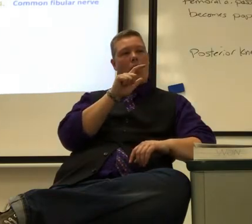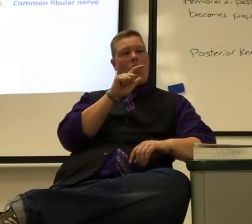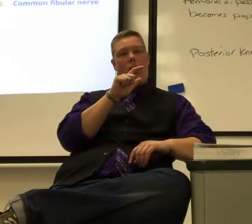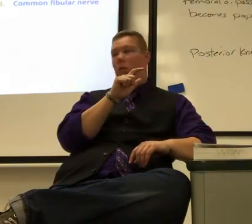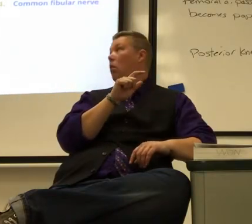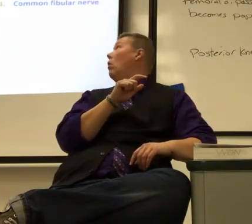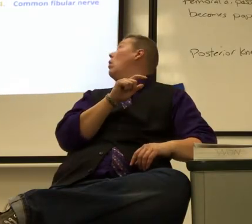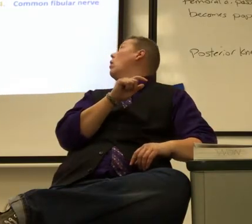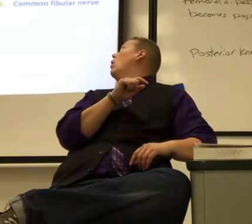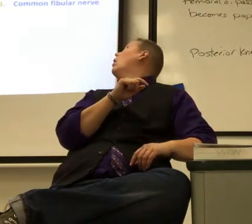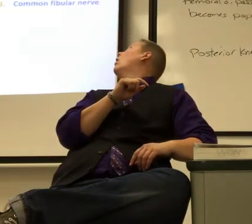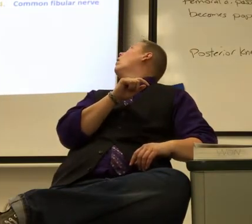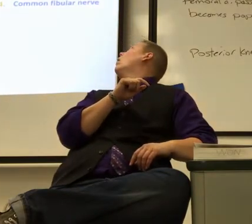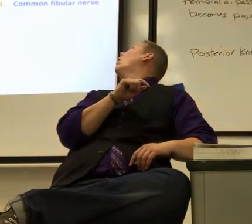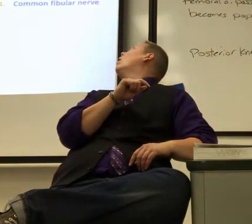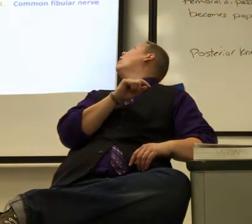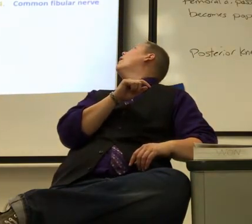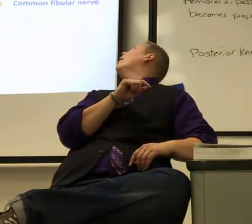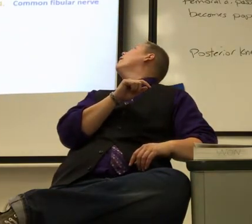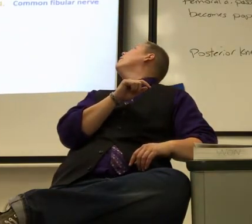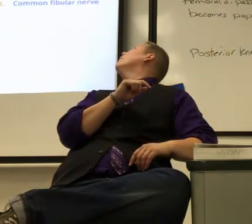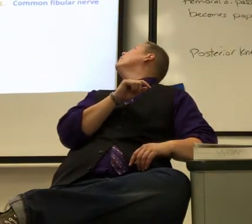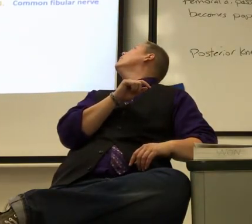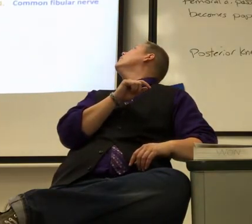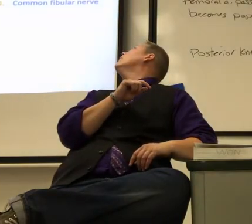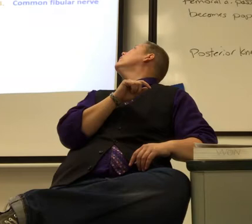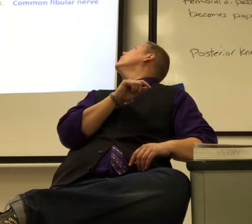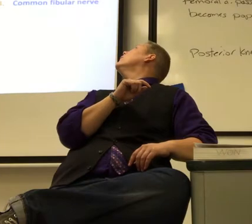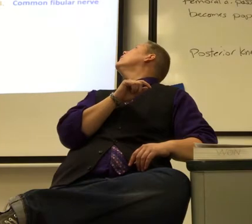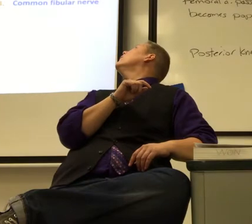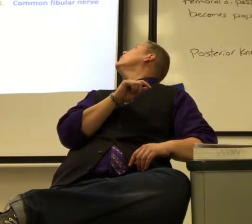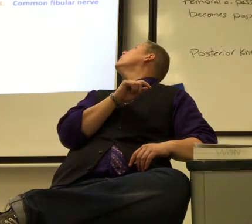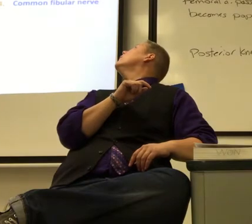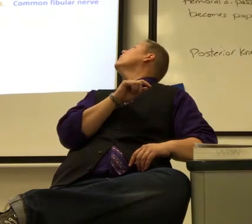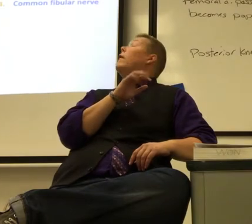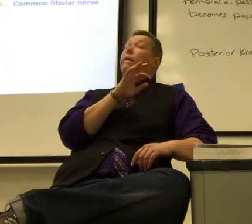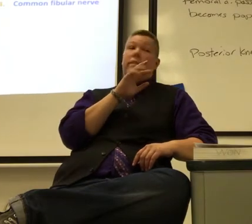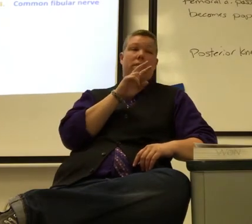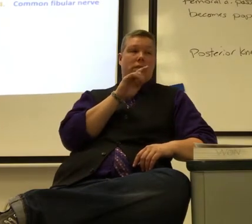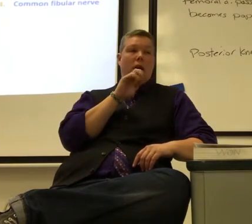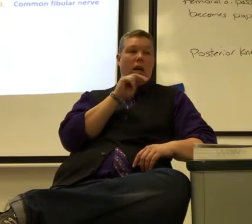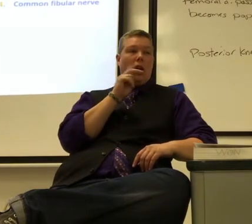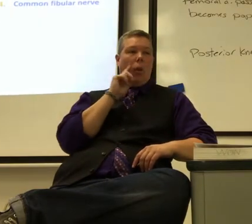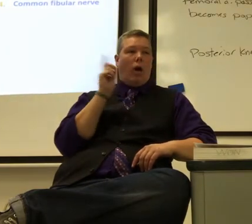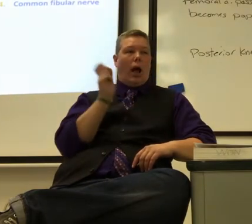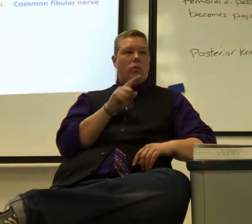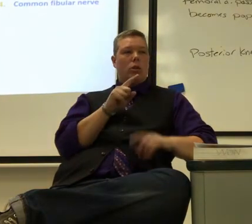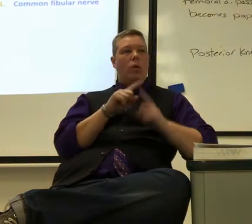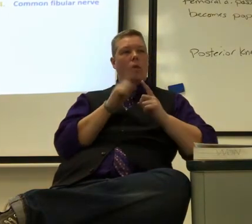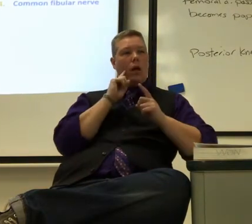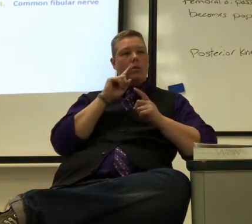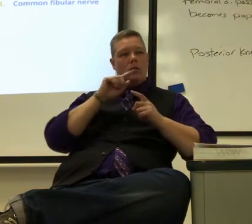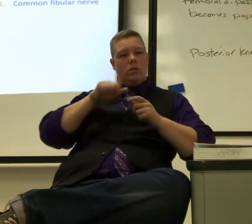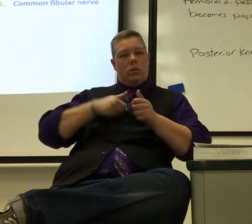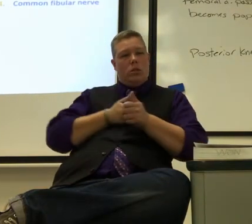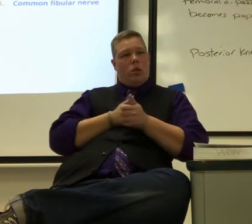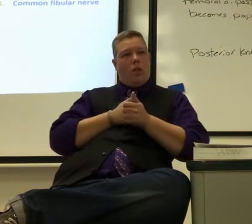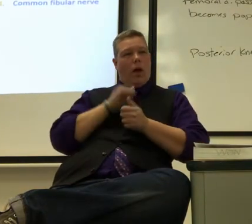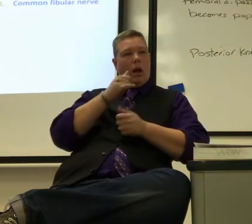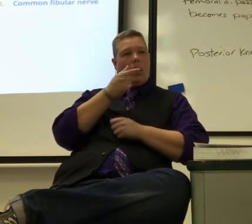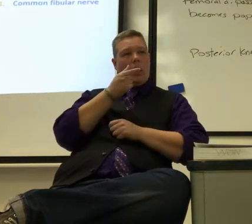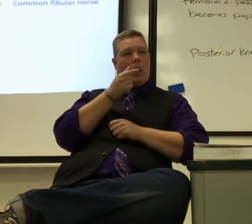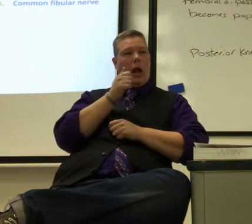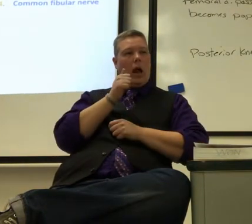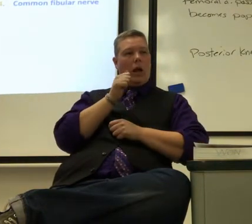test. This small saphenous vein, it lies between the two heads of the gastrocnemius and it drains into popliteal vein. So you might have